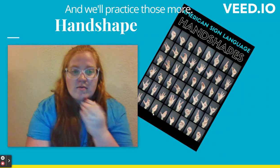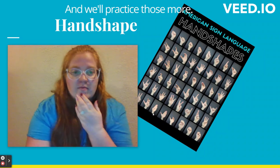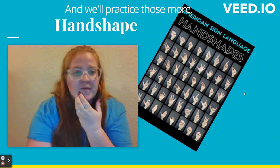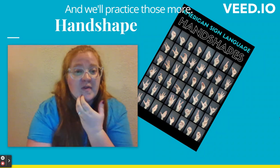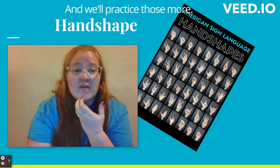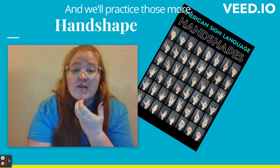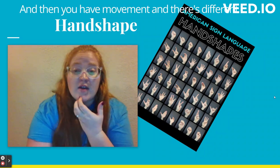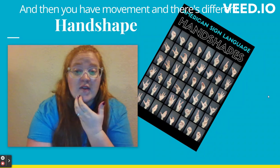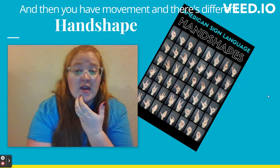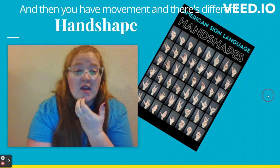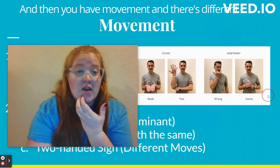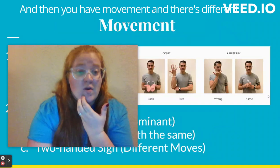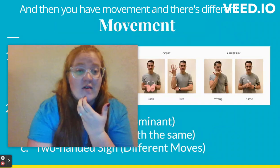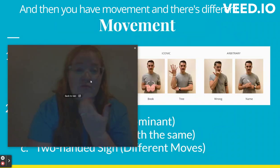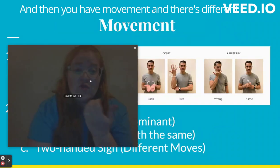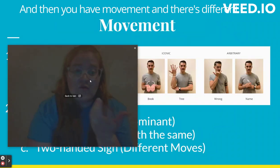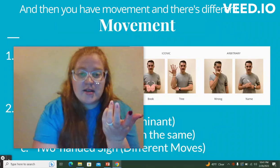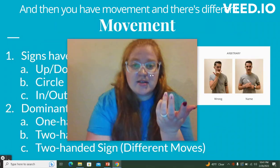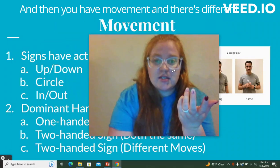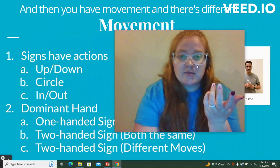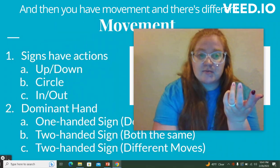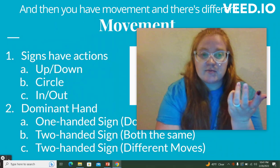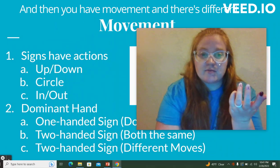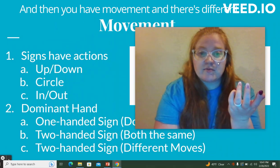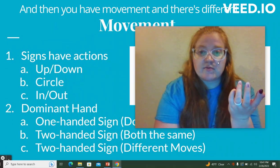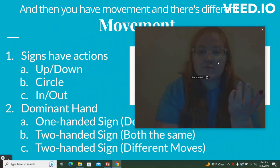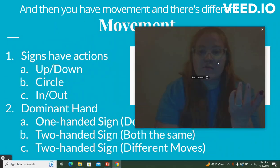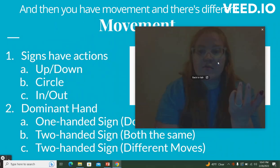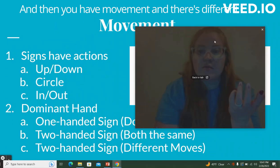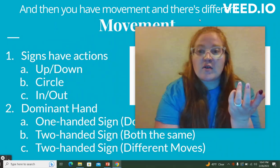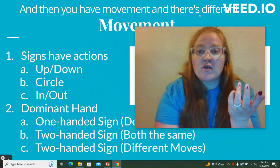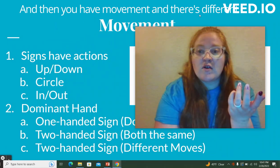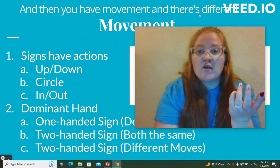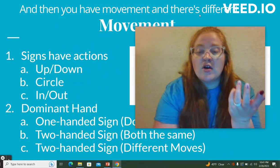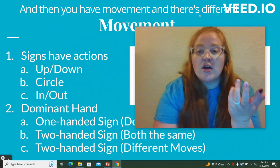more. And then you have movement.